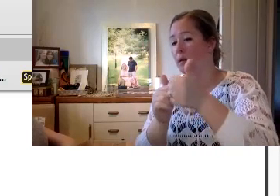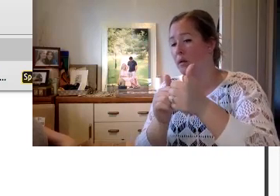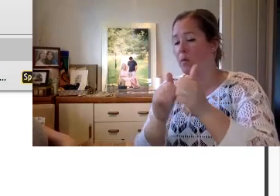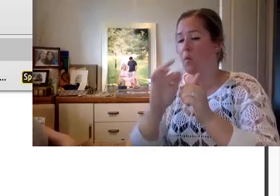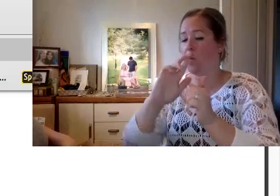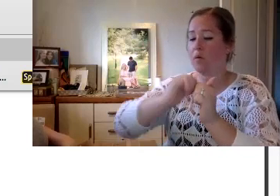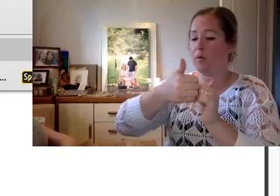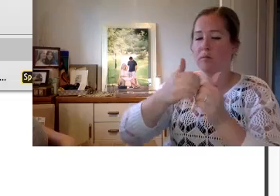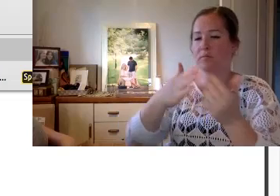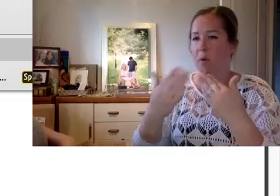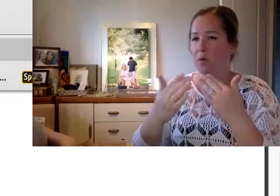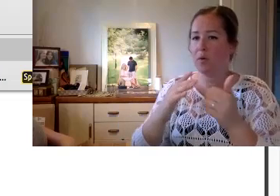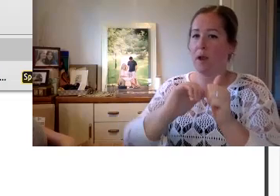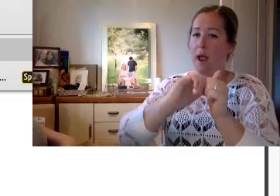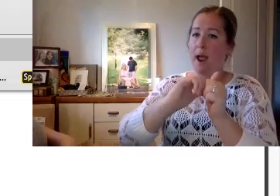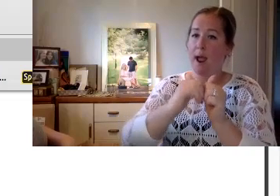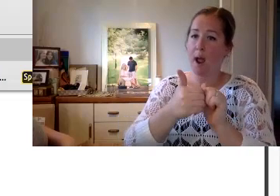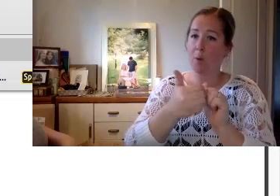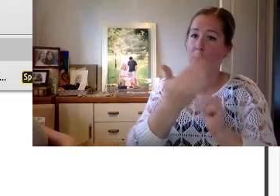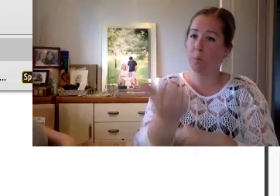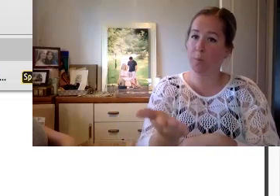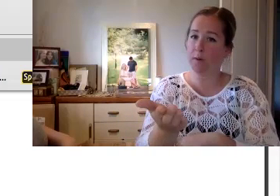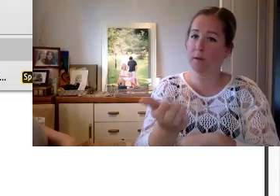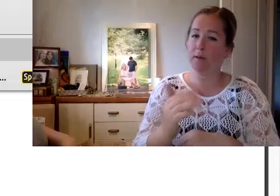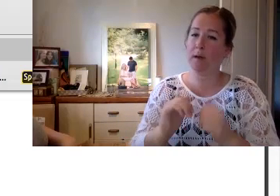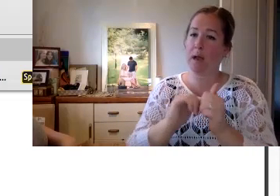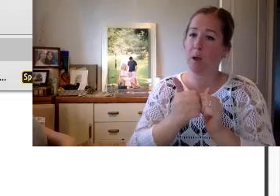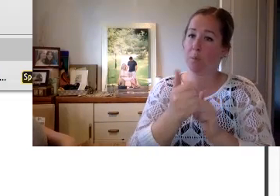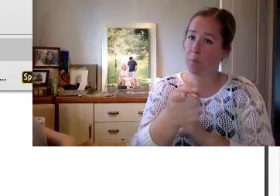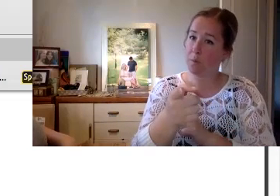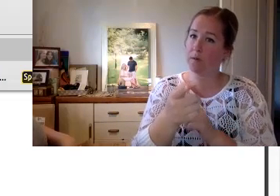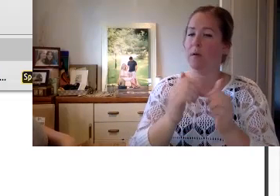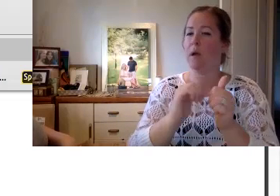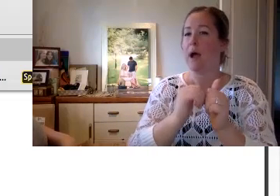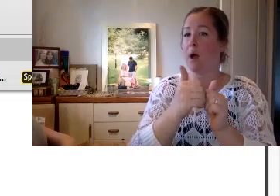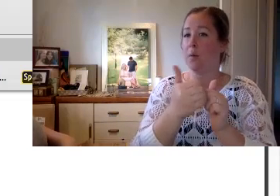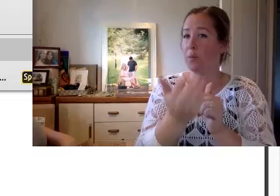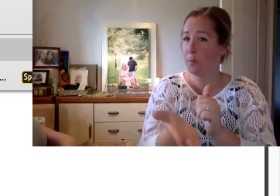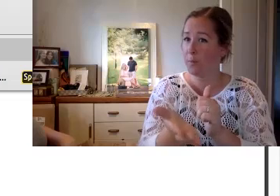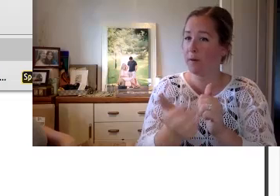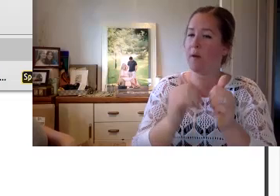stay. How are you? Or how are you? How are you? How are you?